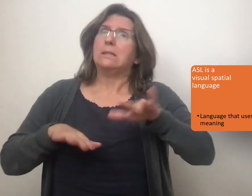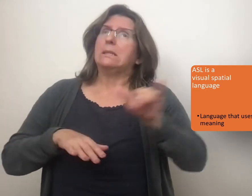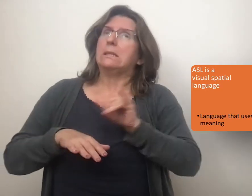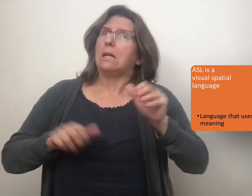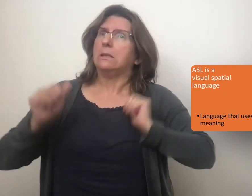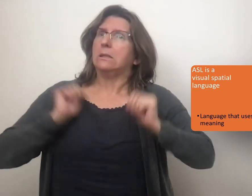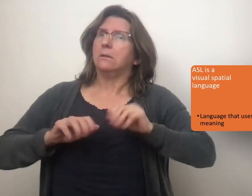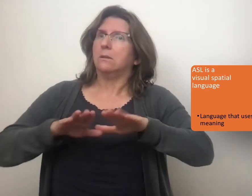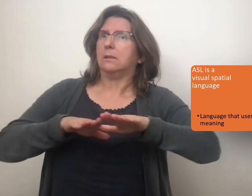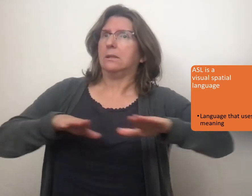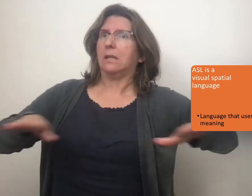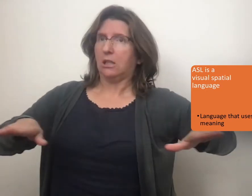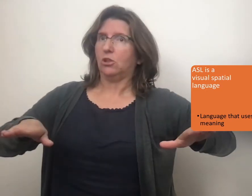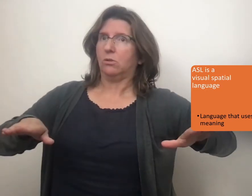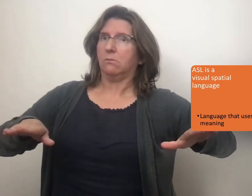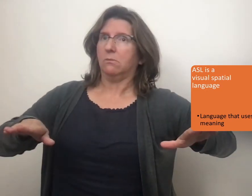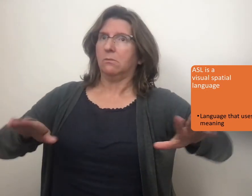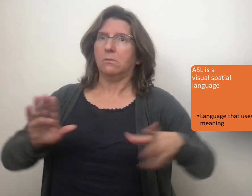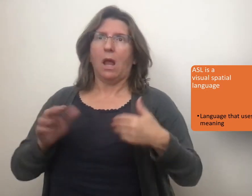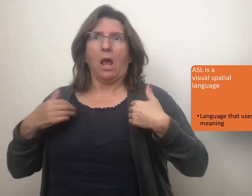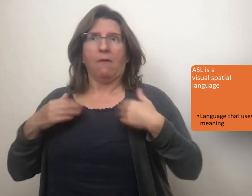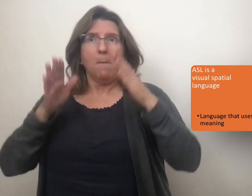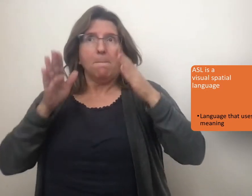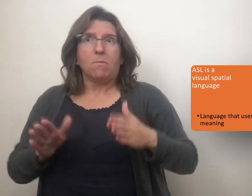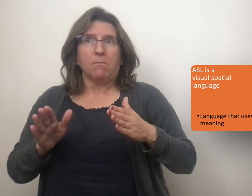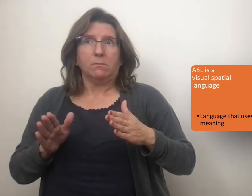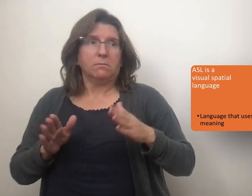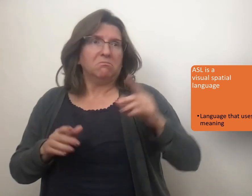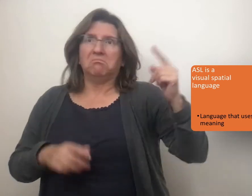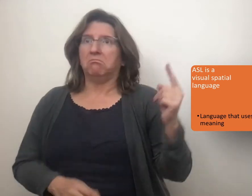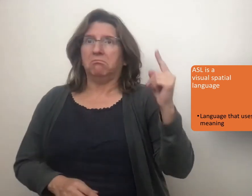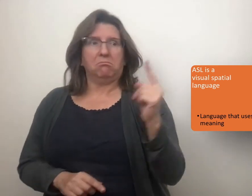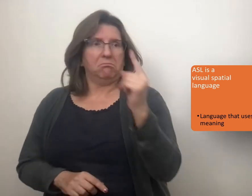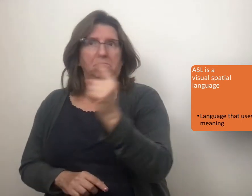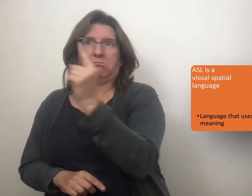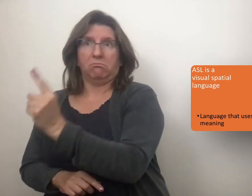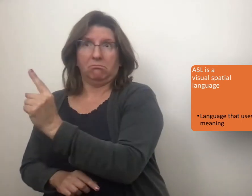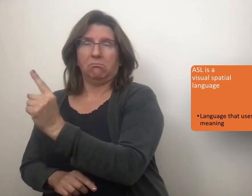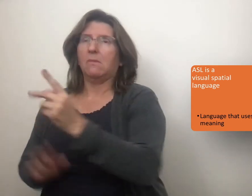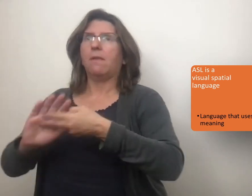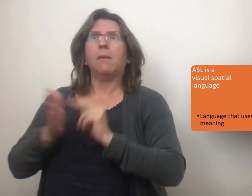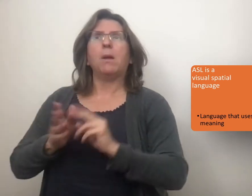By using space and movement, I can show directionality of an object or a person.